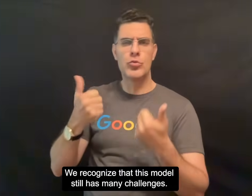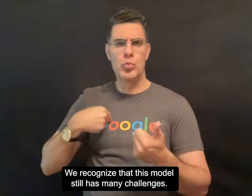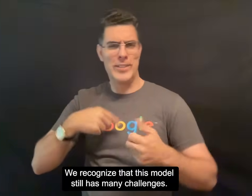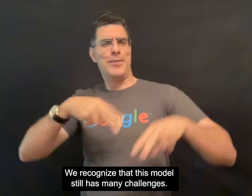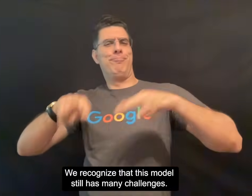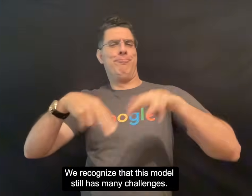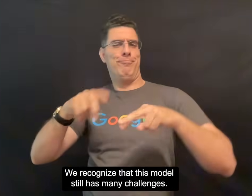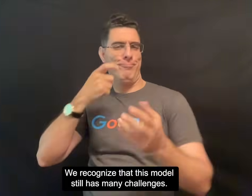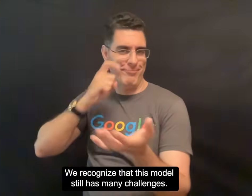challenges.